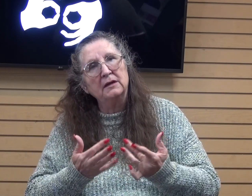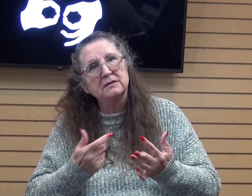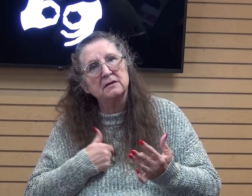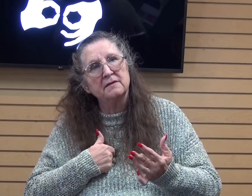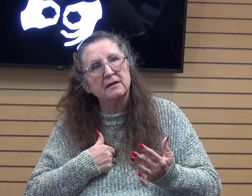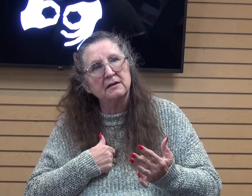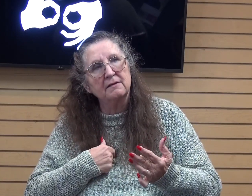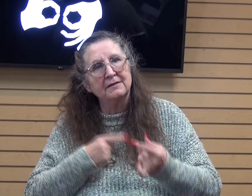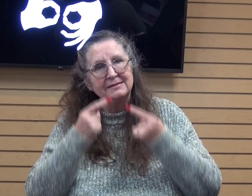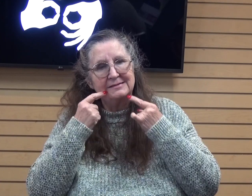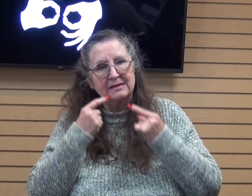out of their life.